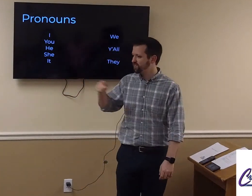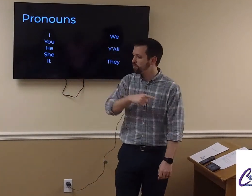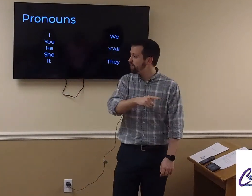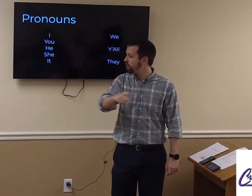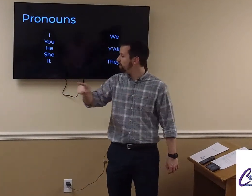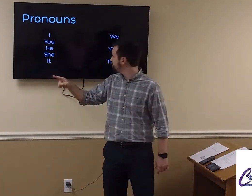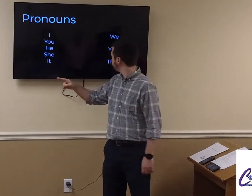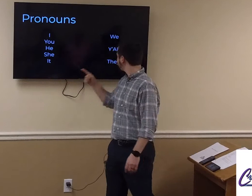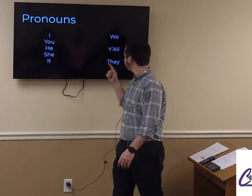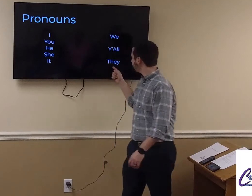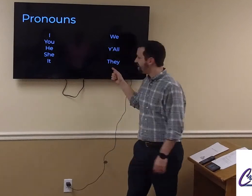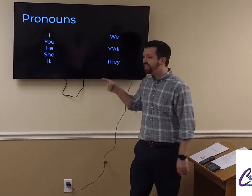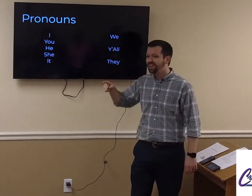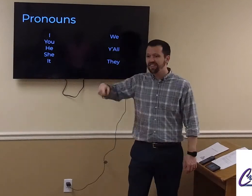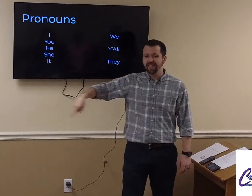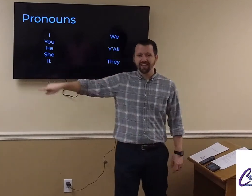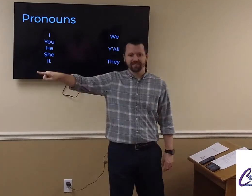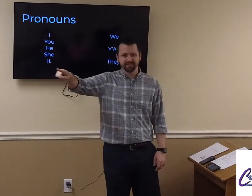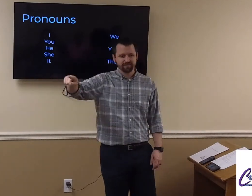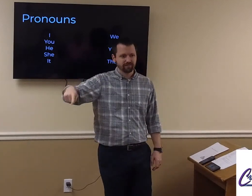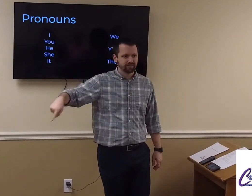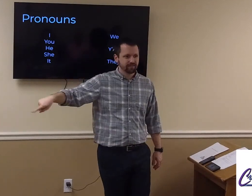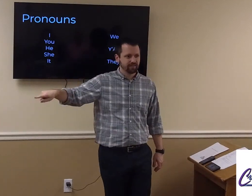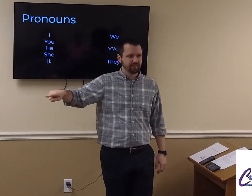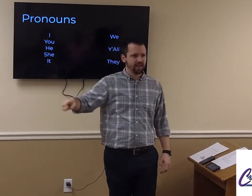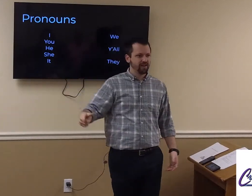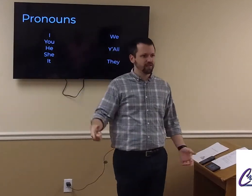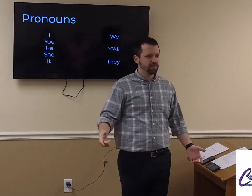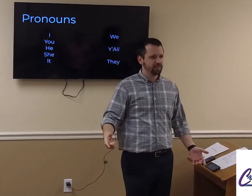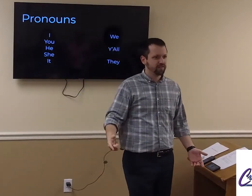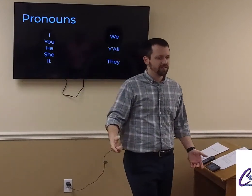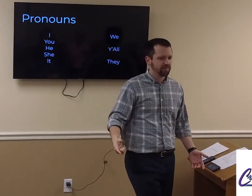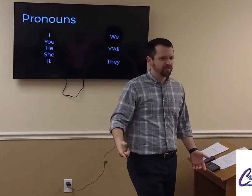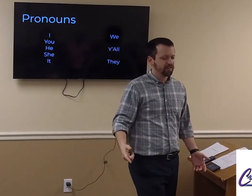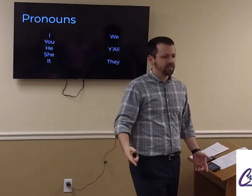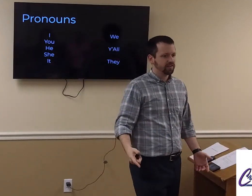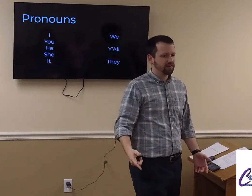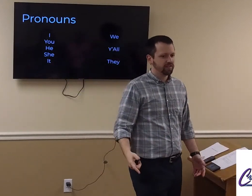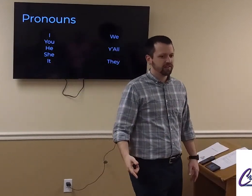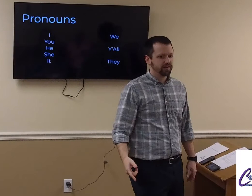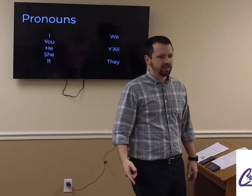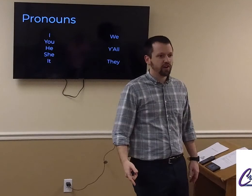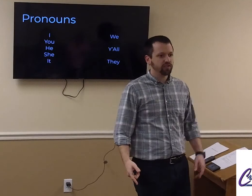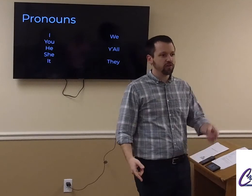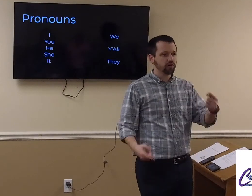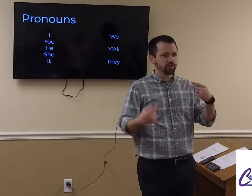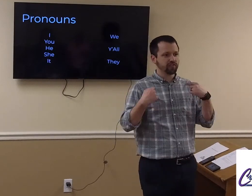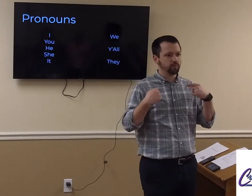But y'all. And then they. Vosotros? I don't know. Nosotros. Nosotros. Nosotros is